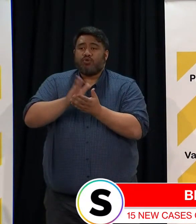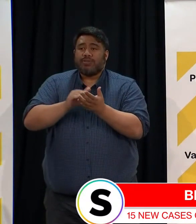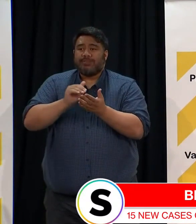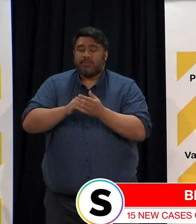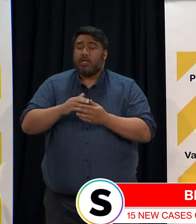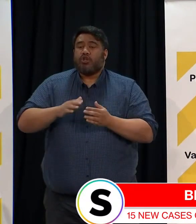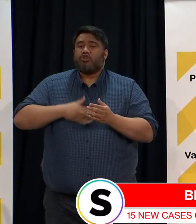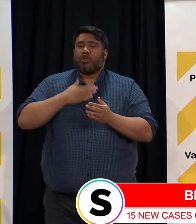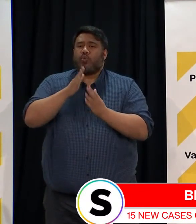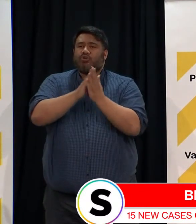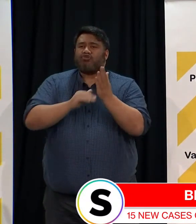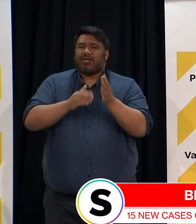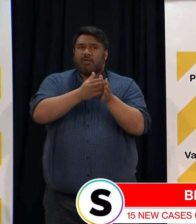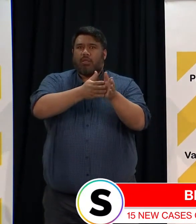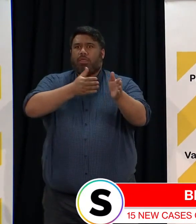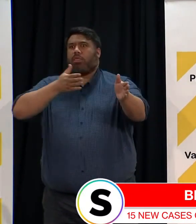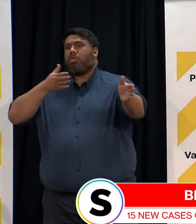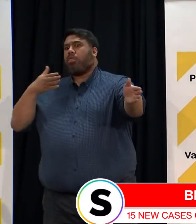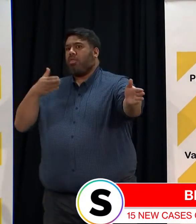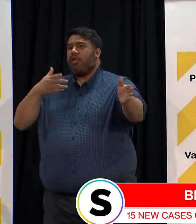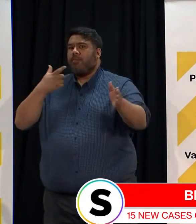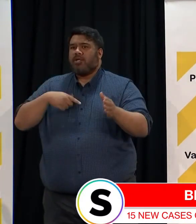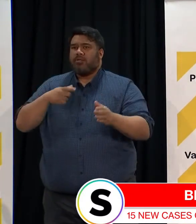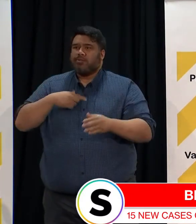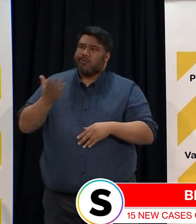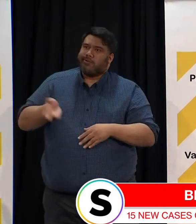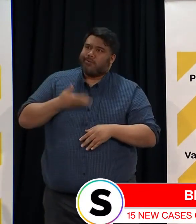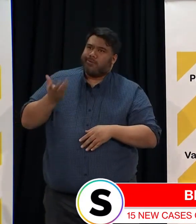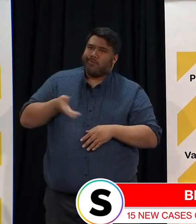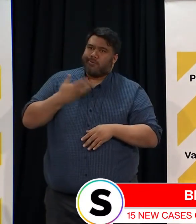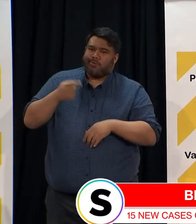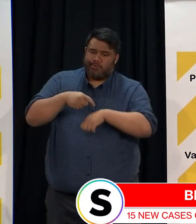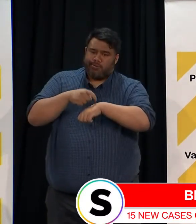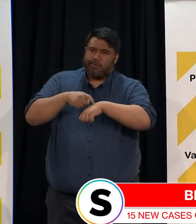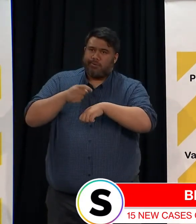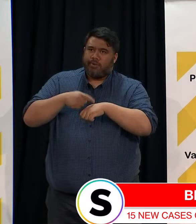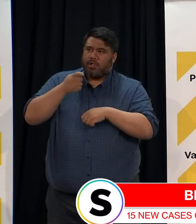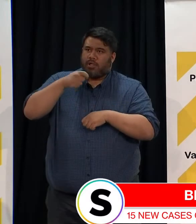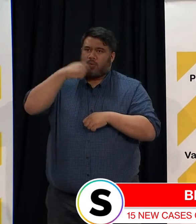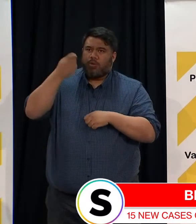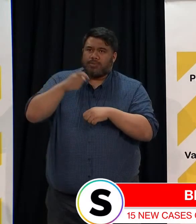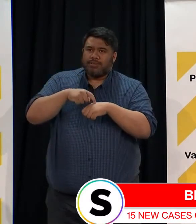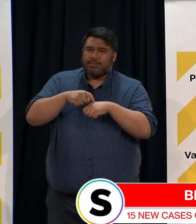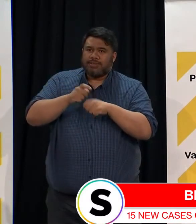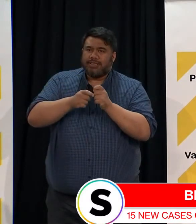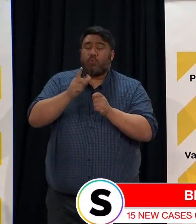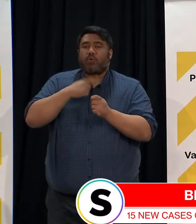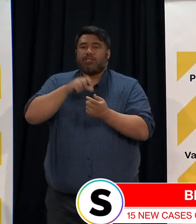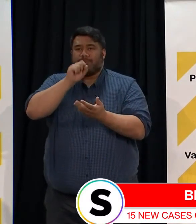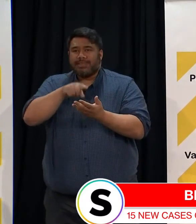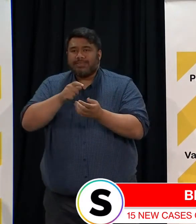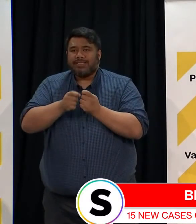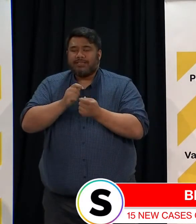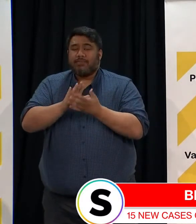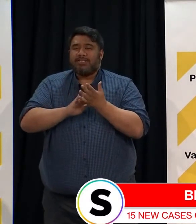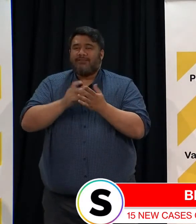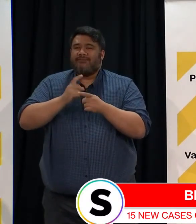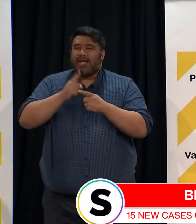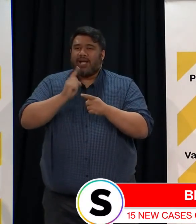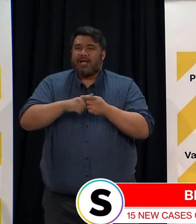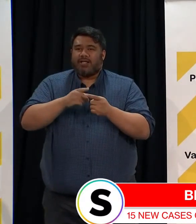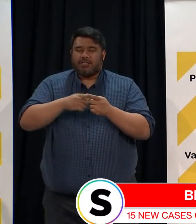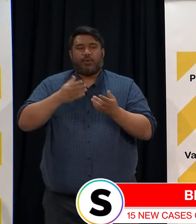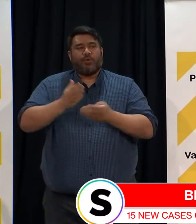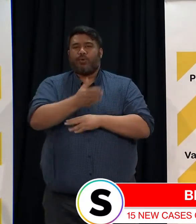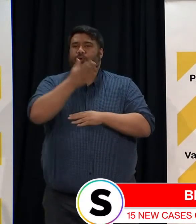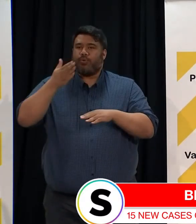indicated, this will be what you might call spot checks rather than checking everybody. But people will need to start providing that evidence they've had a